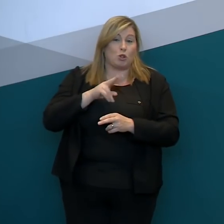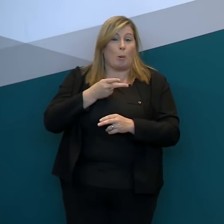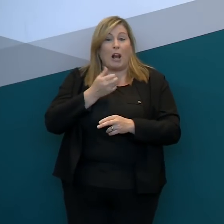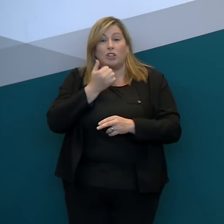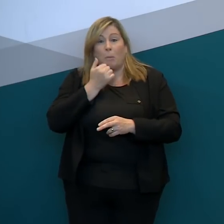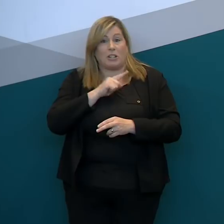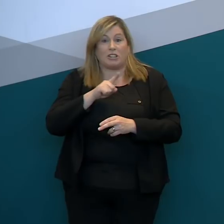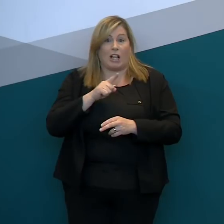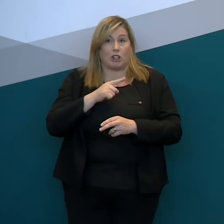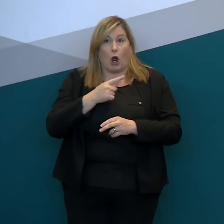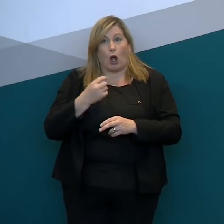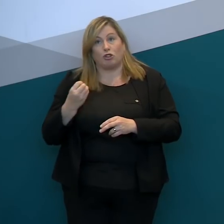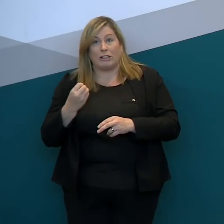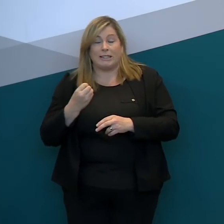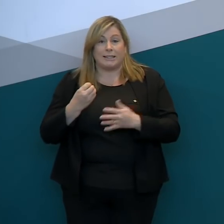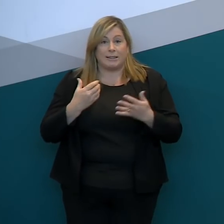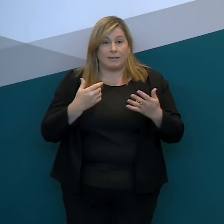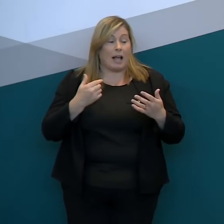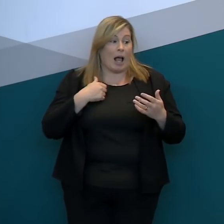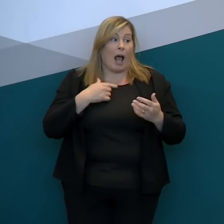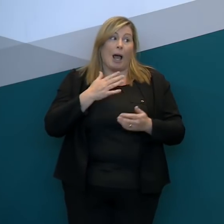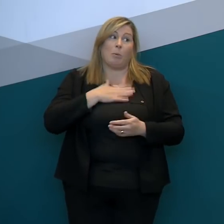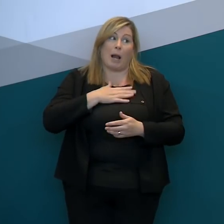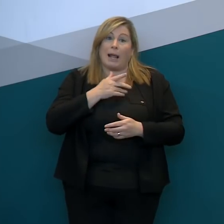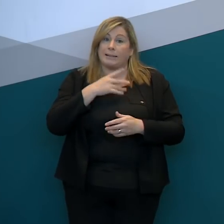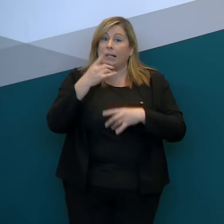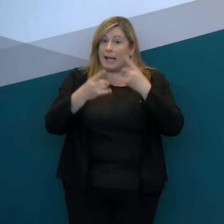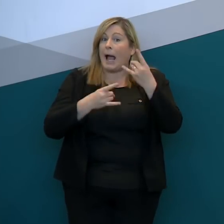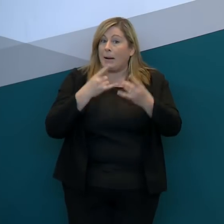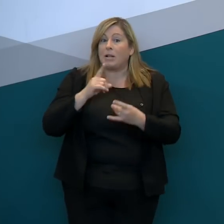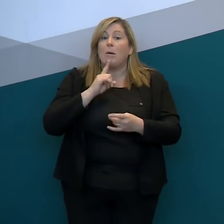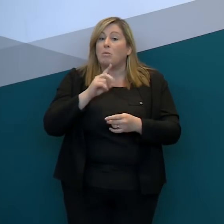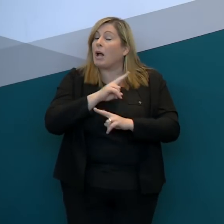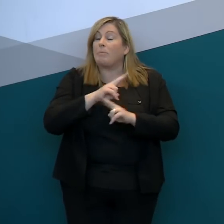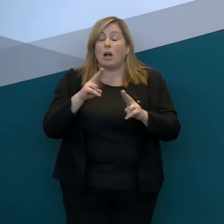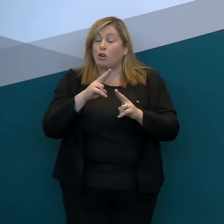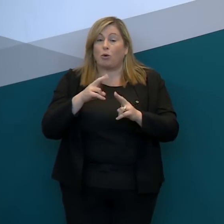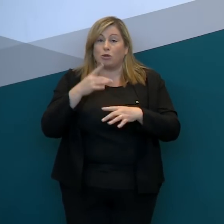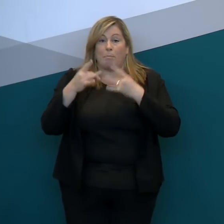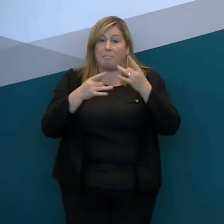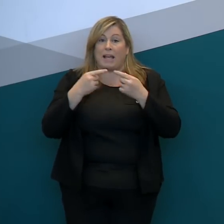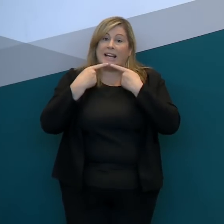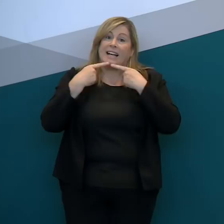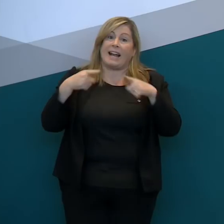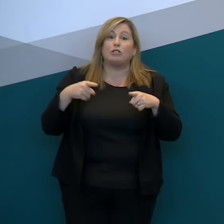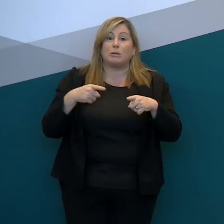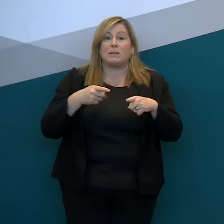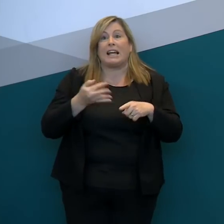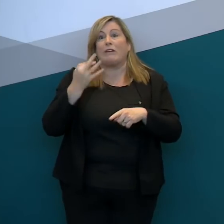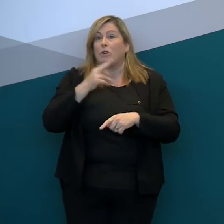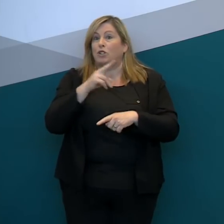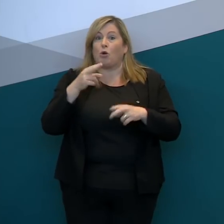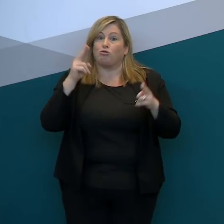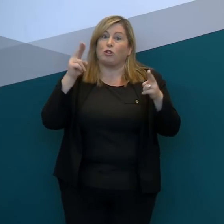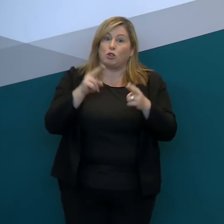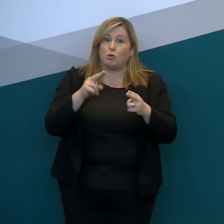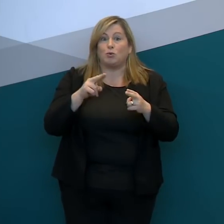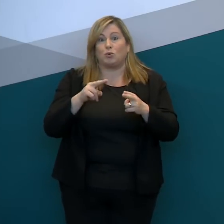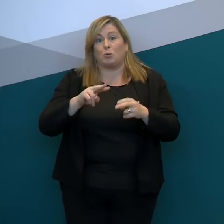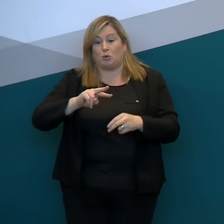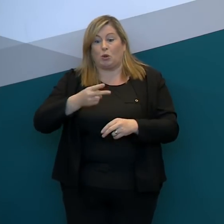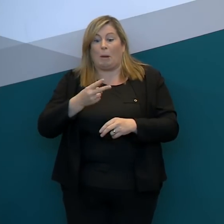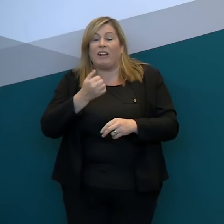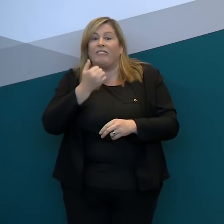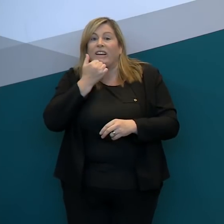that to happen. I'm not going to put a target on it to the extent that, like, if we don't get to low double-digit, it might not be a reason for us to hold on where we're